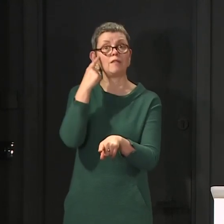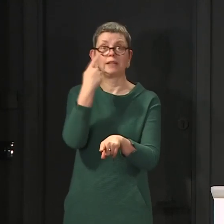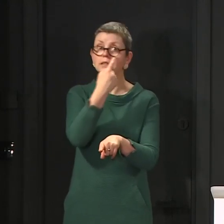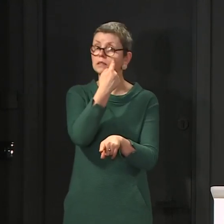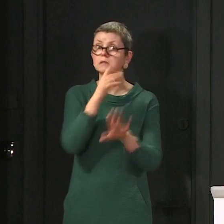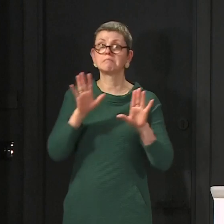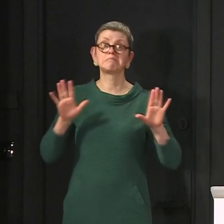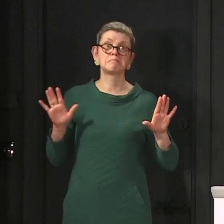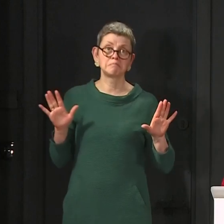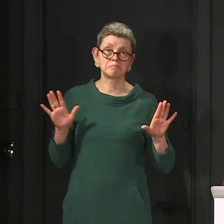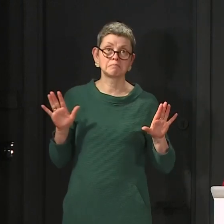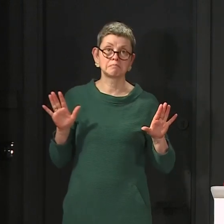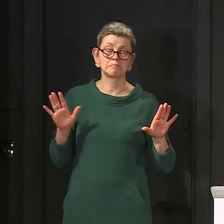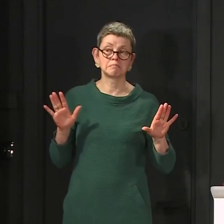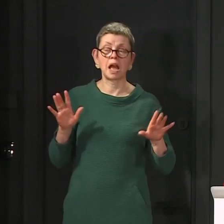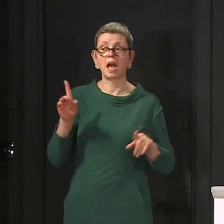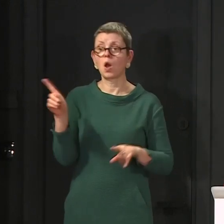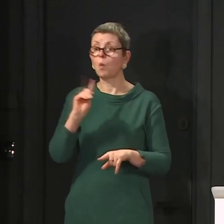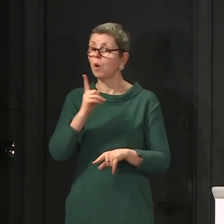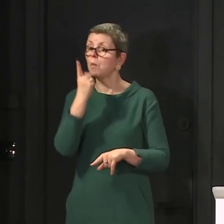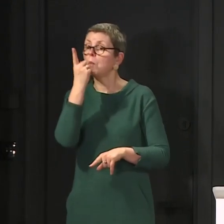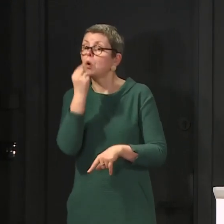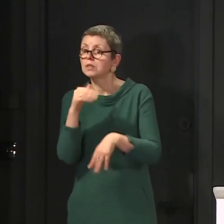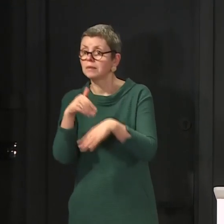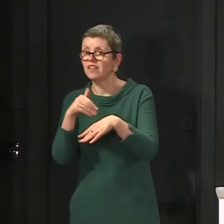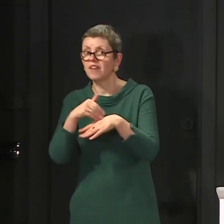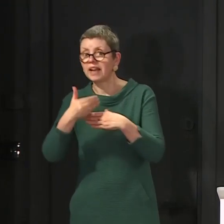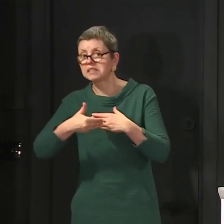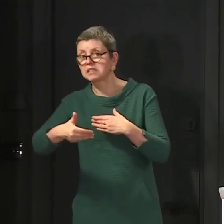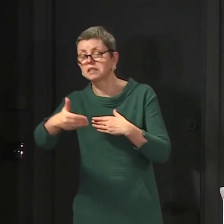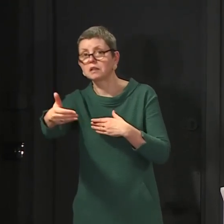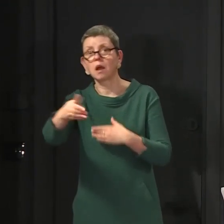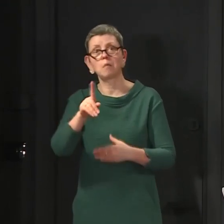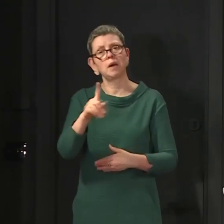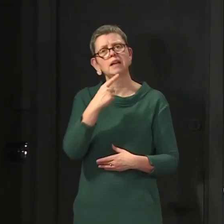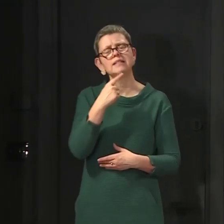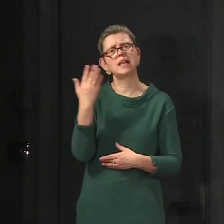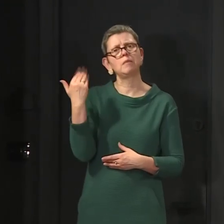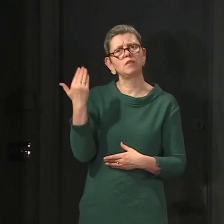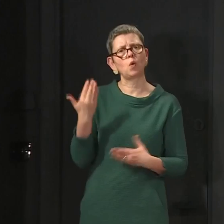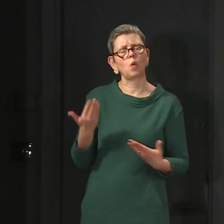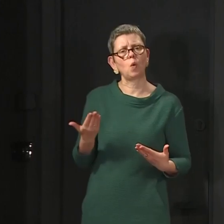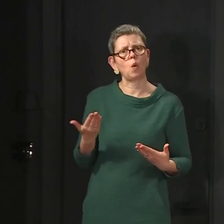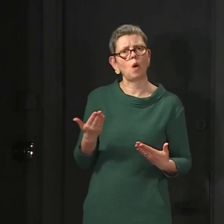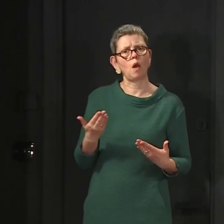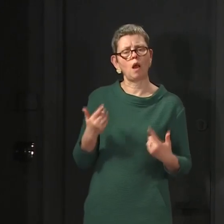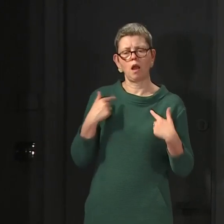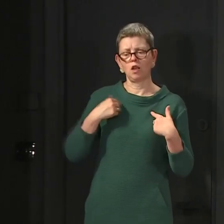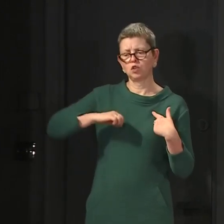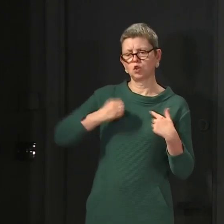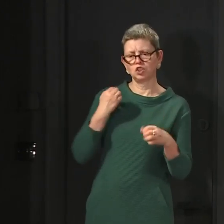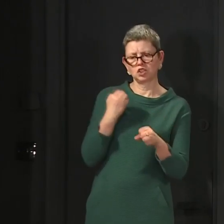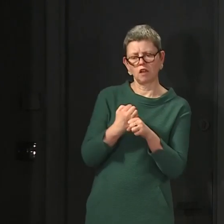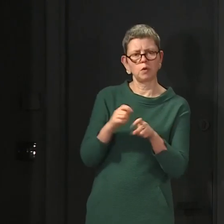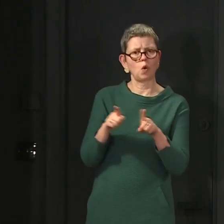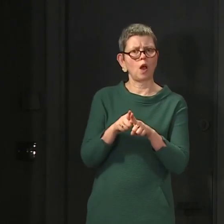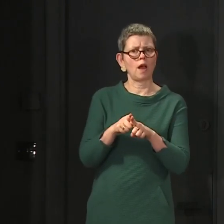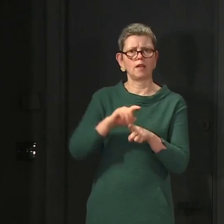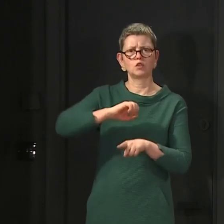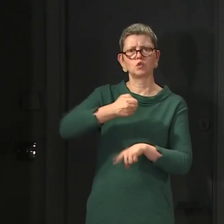to look at the implications of that as we go. But as I've said before, neither the government or the police have